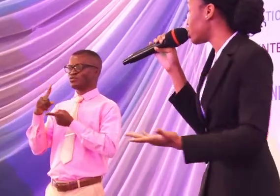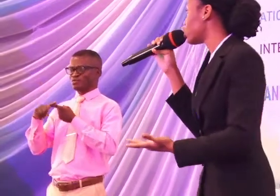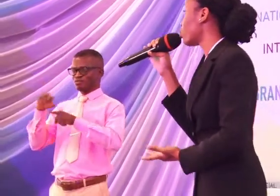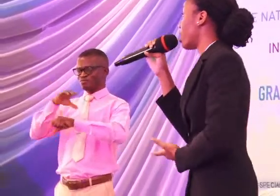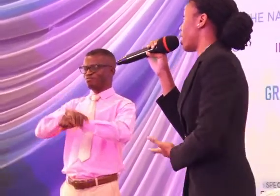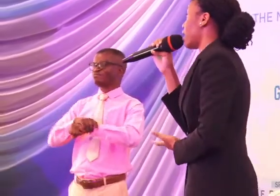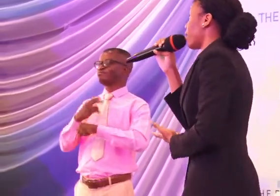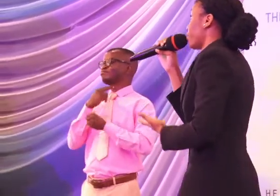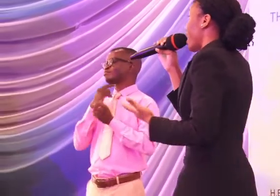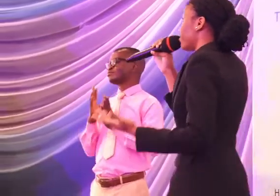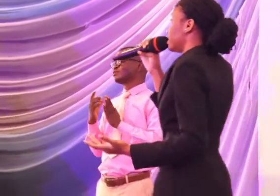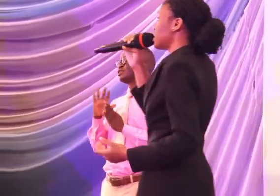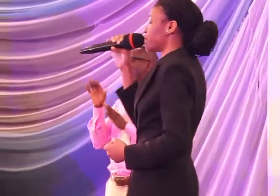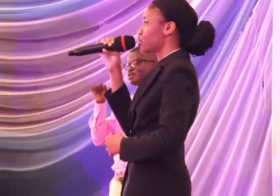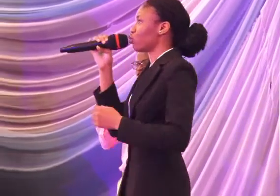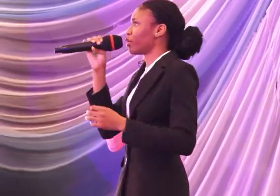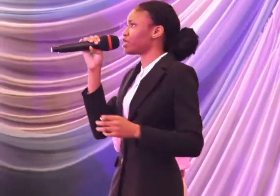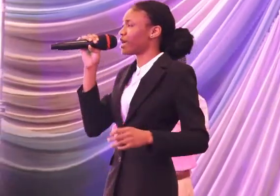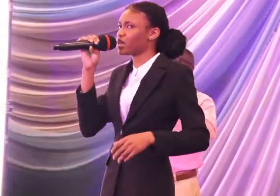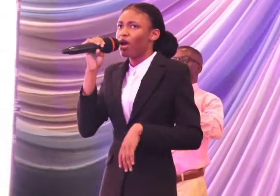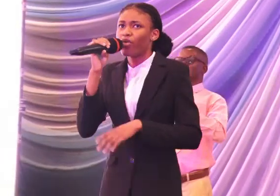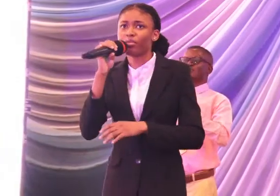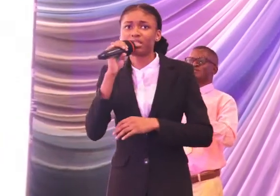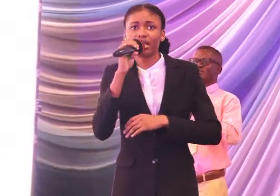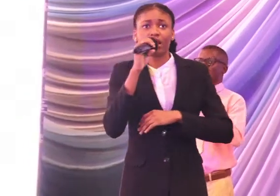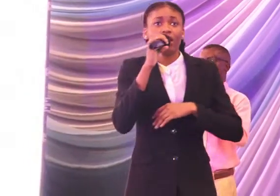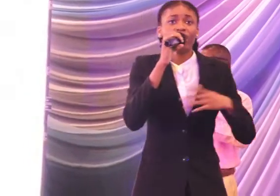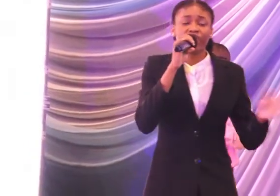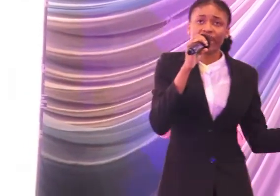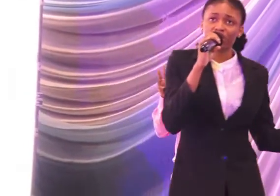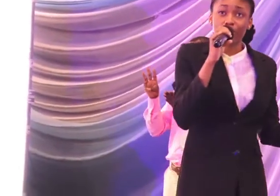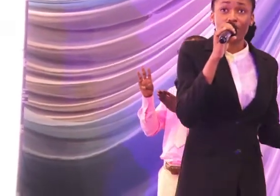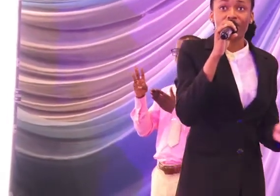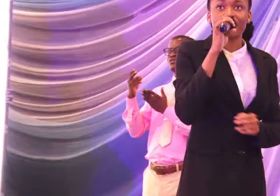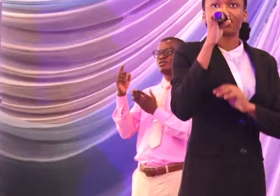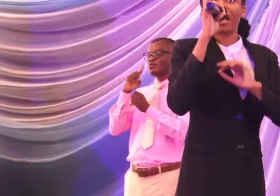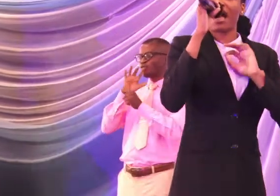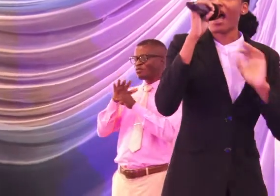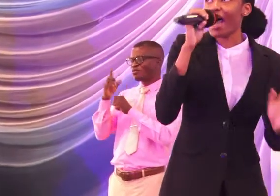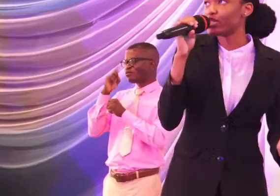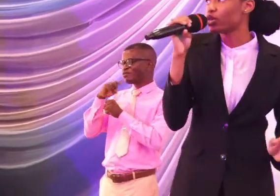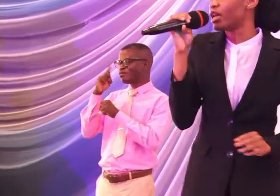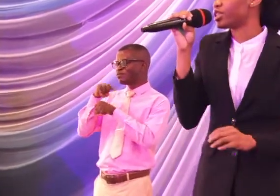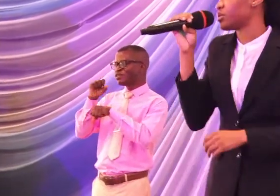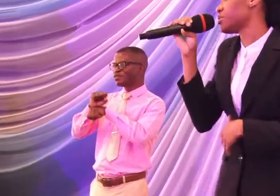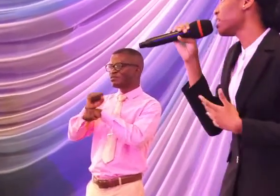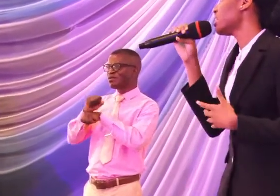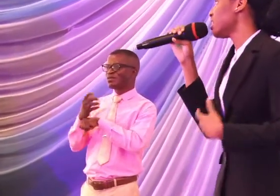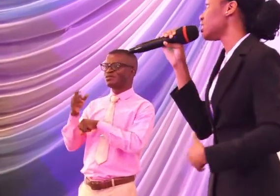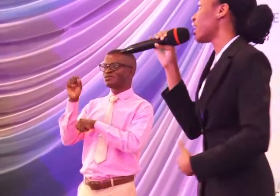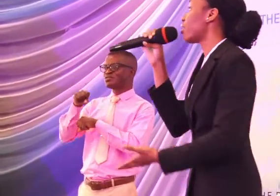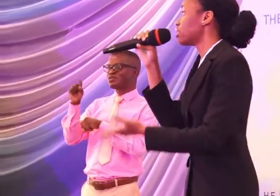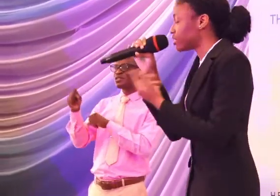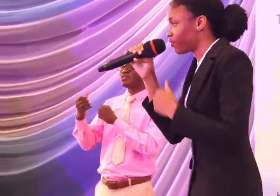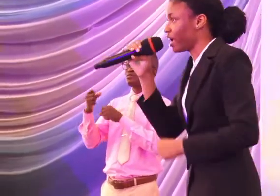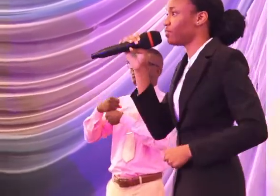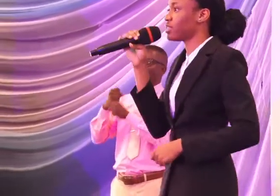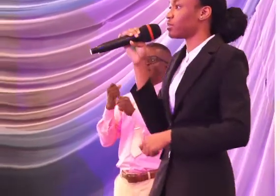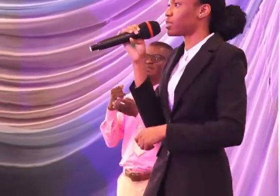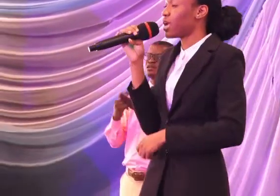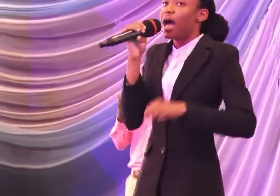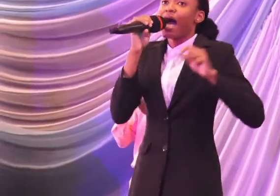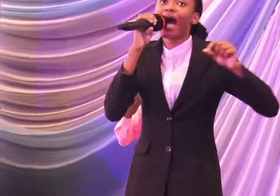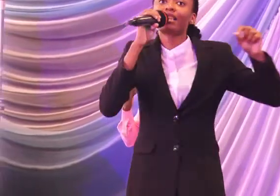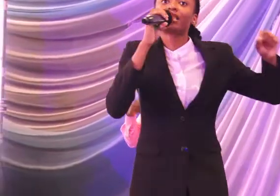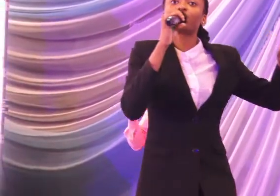also issue advertisements on websites promising fake job offers and scholarships, making it easier to find